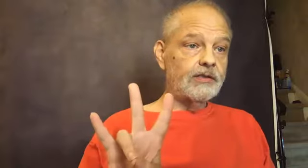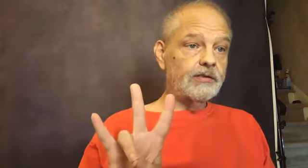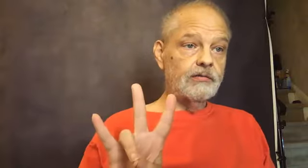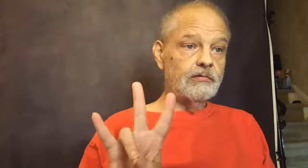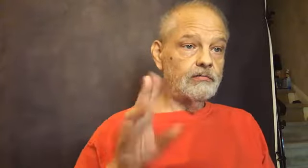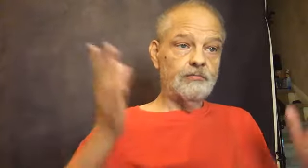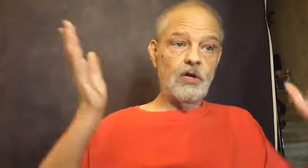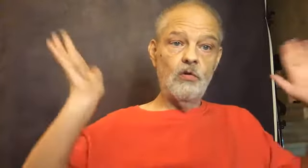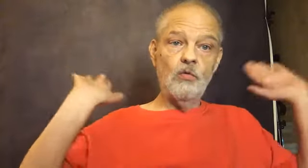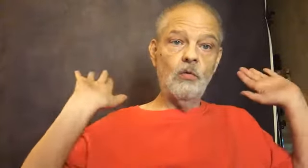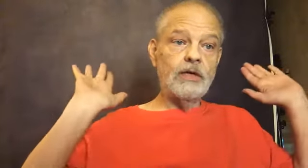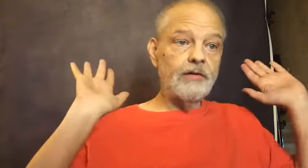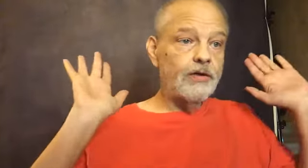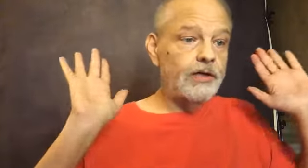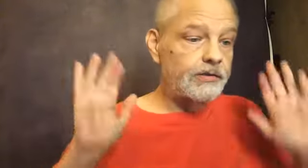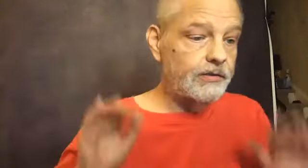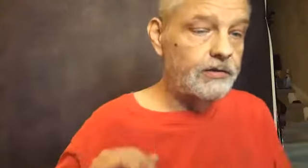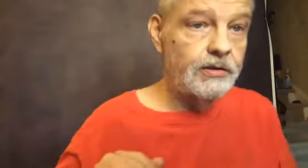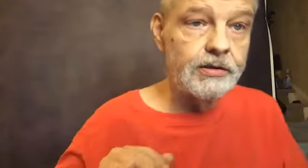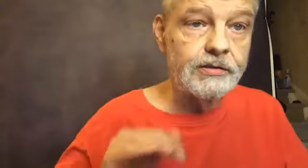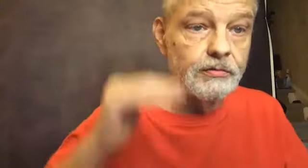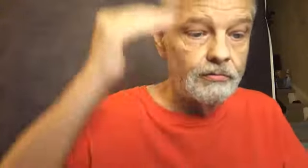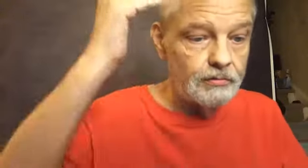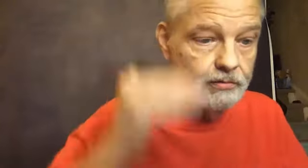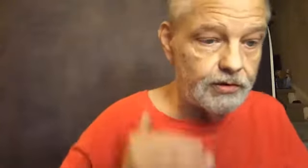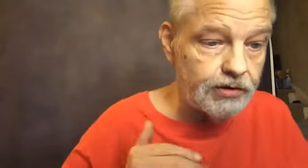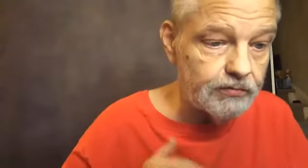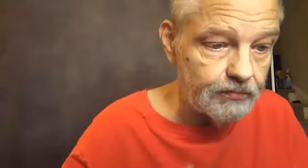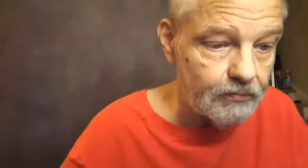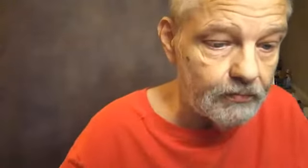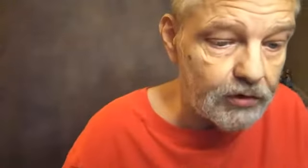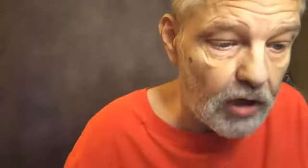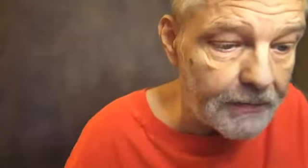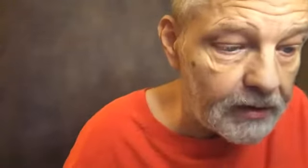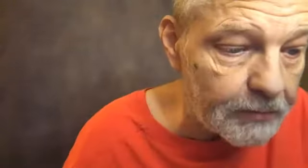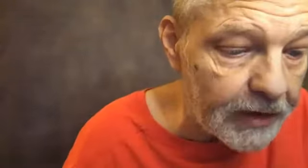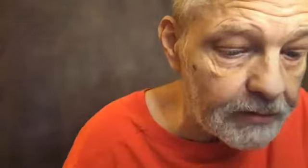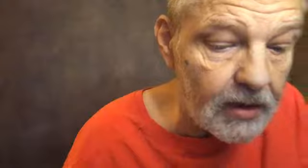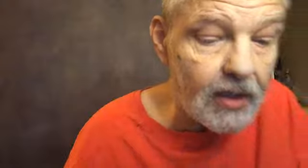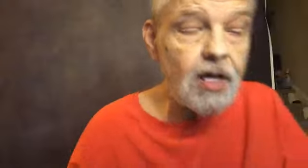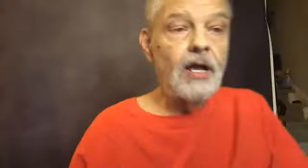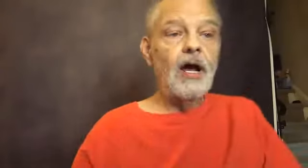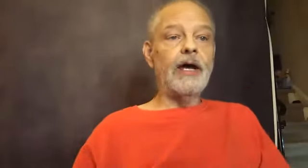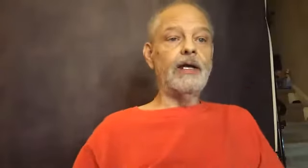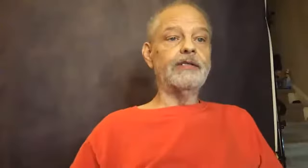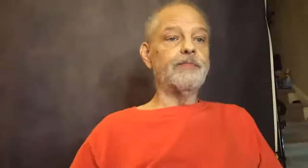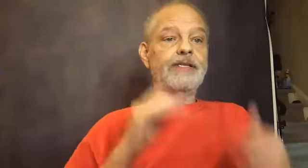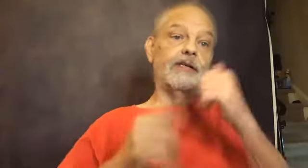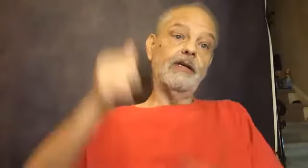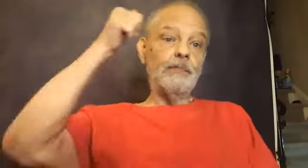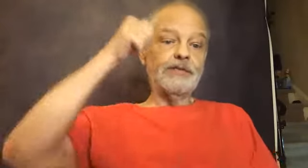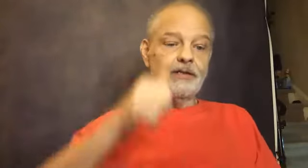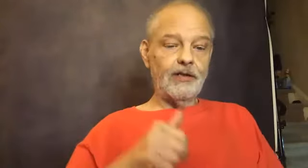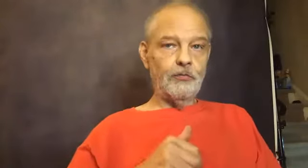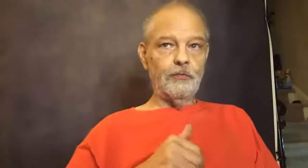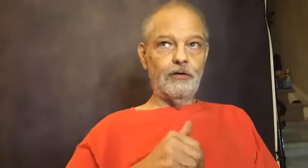6/7, whatever it is. You just drop the number down. Height is basically opposite.